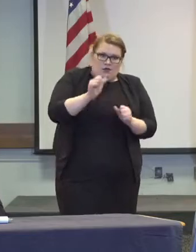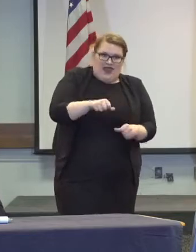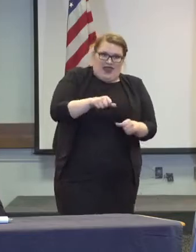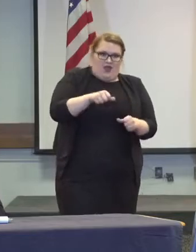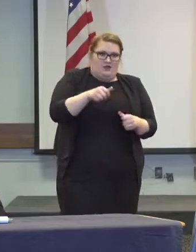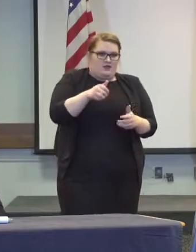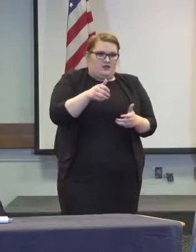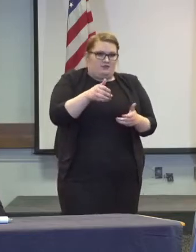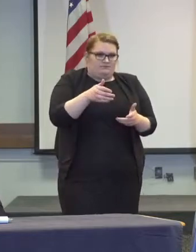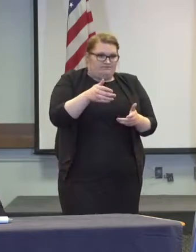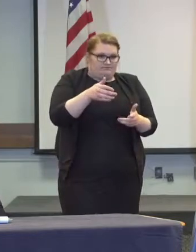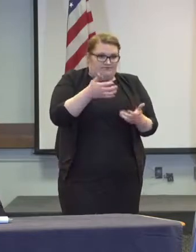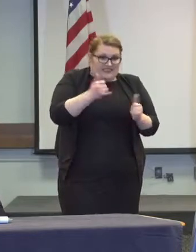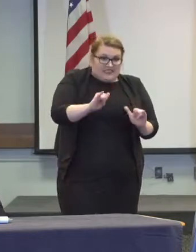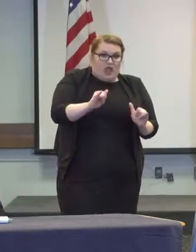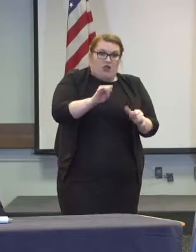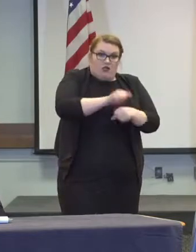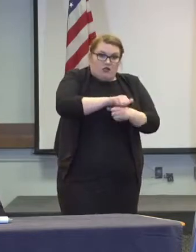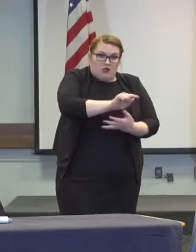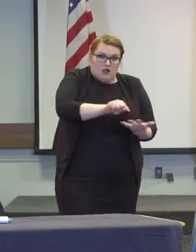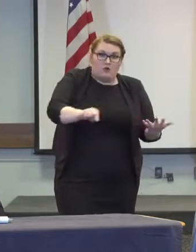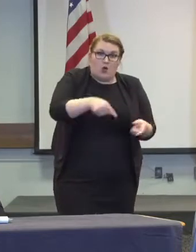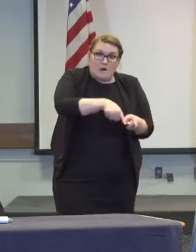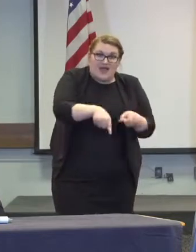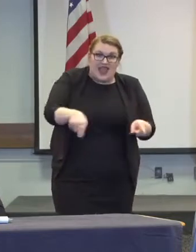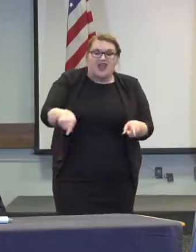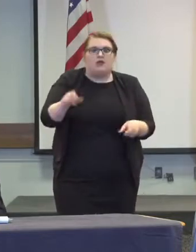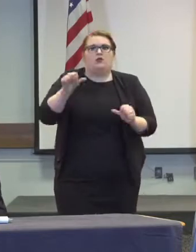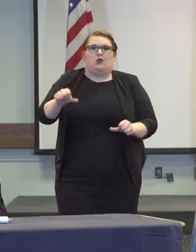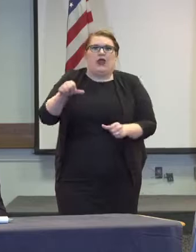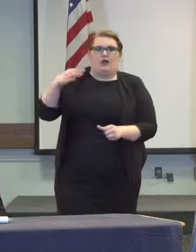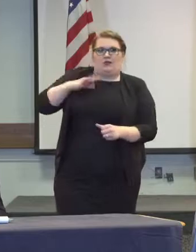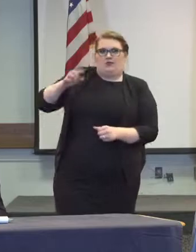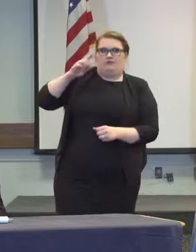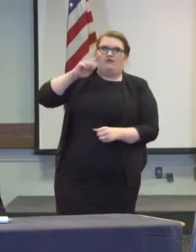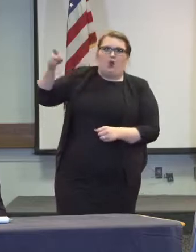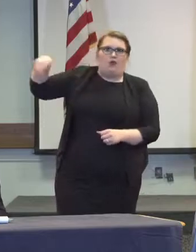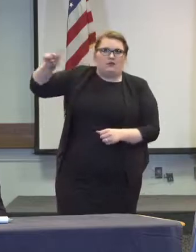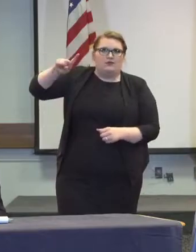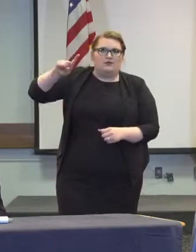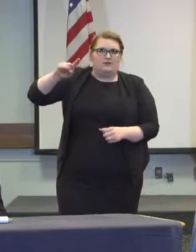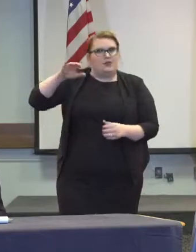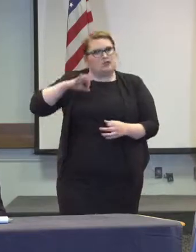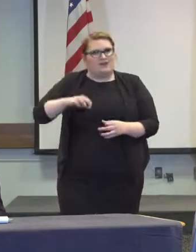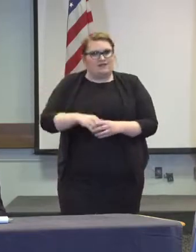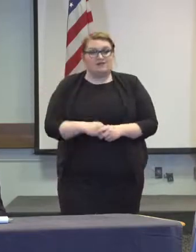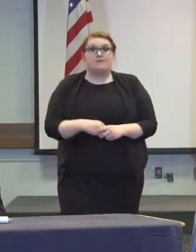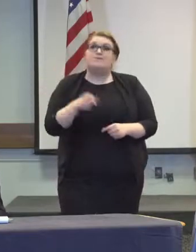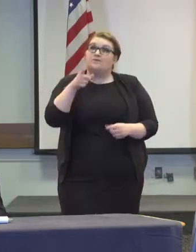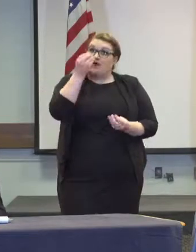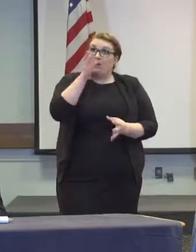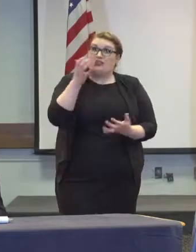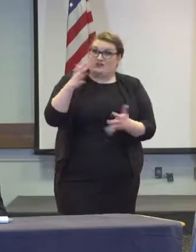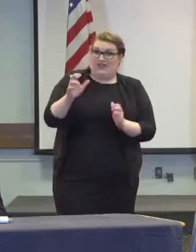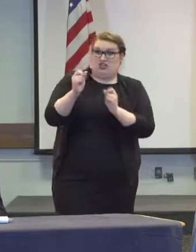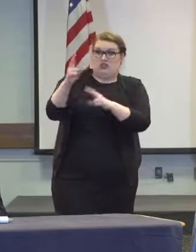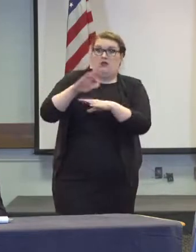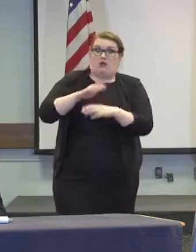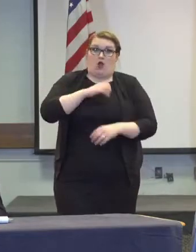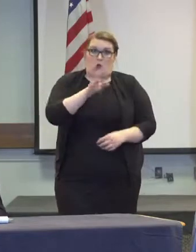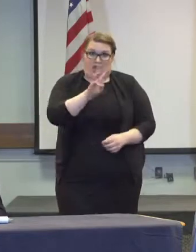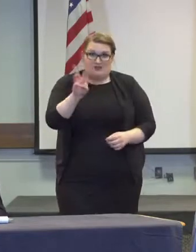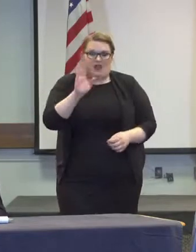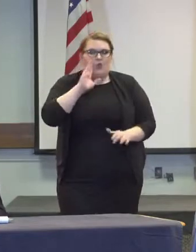able to apply for the benefits that the federal government is providing. We'll have this information is up on our website. We're going to do